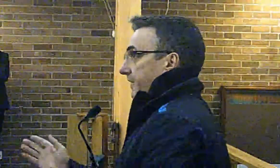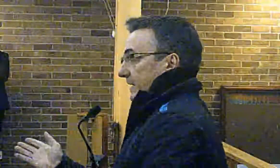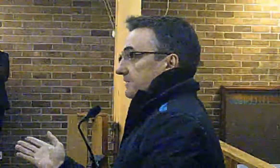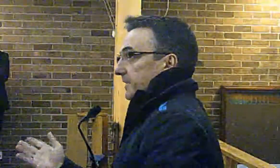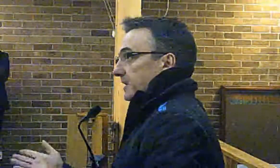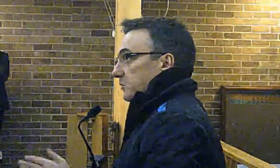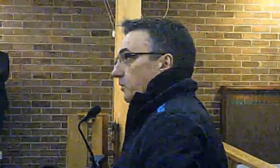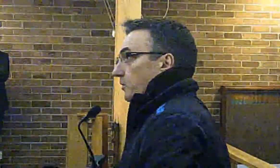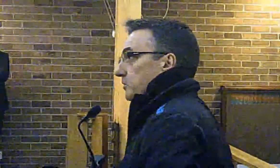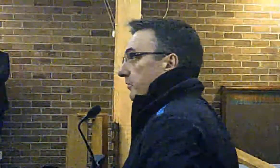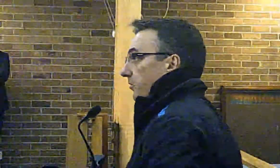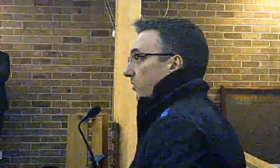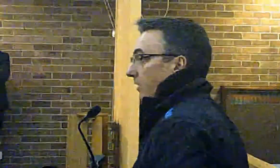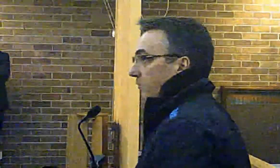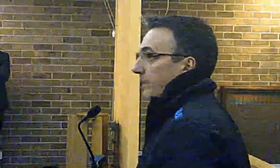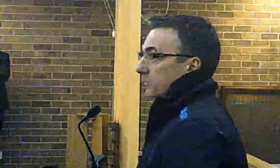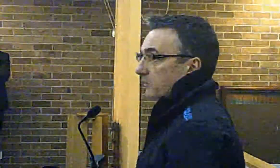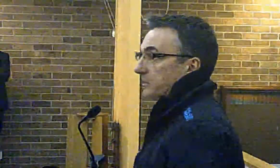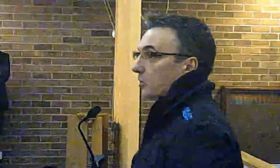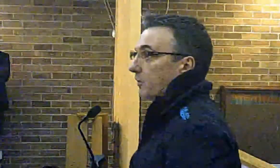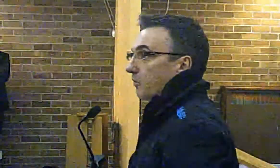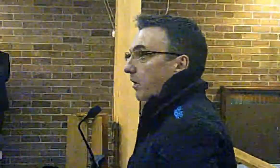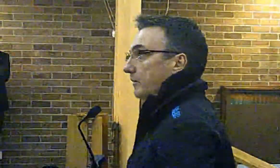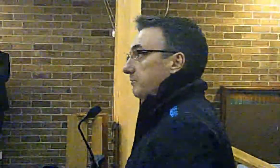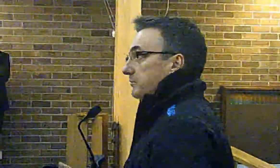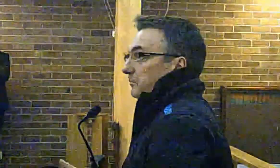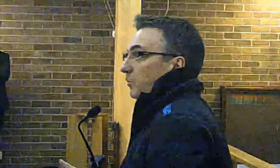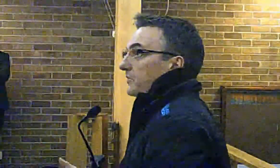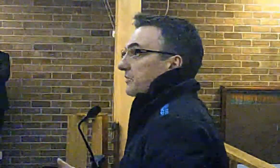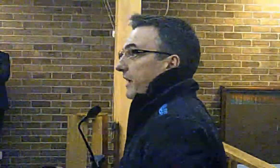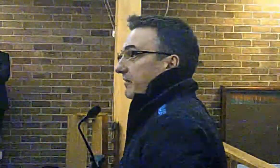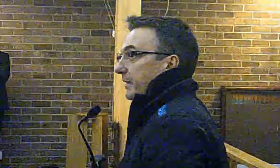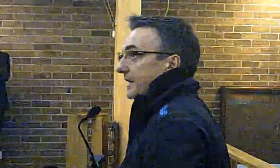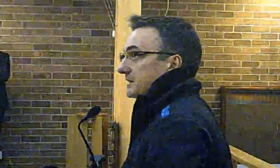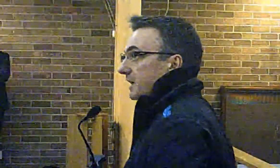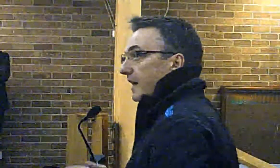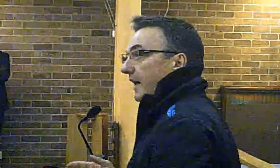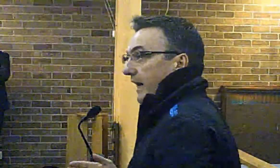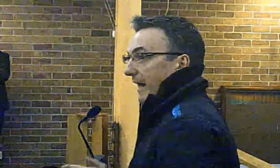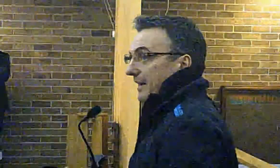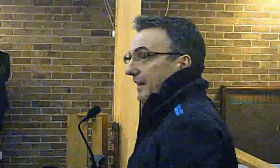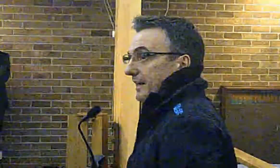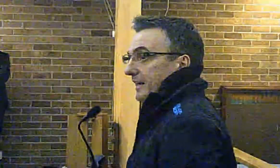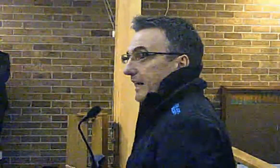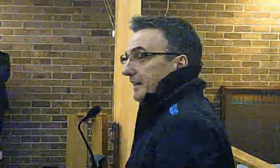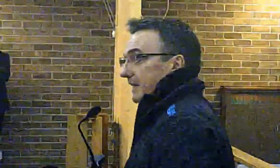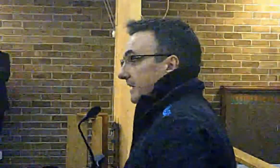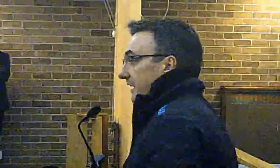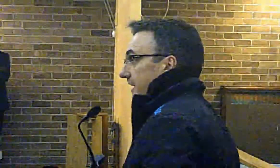the facts and figures that were quoted before when we talk about one to 5 minutes